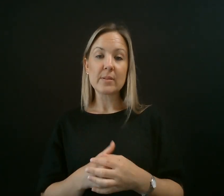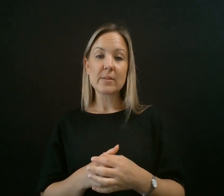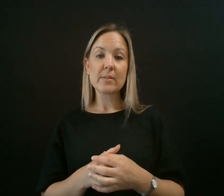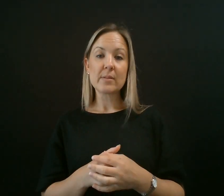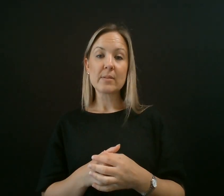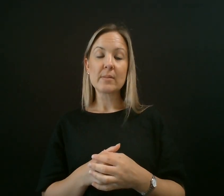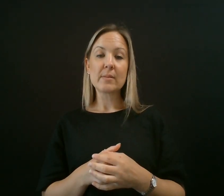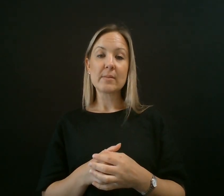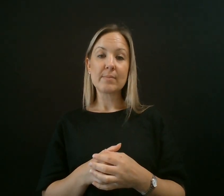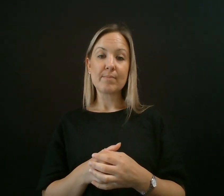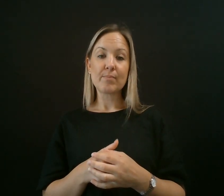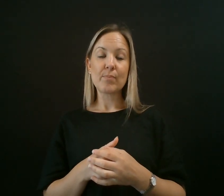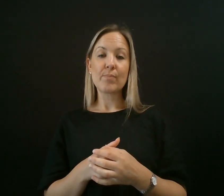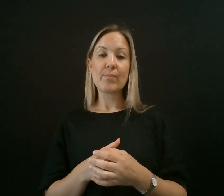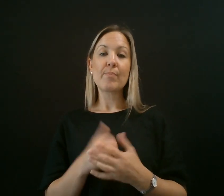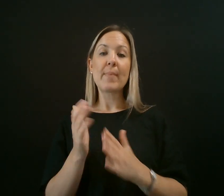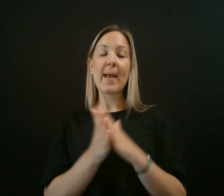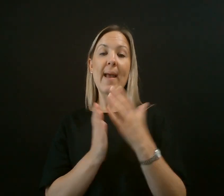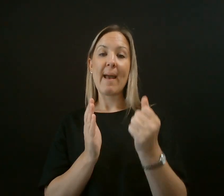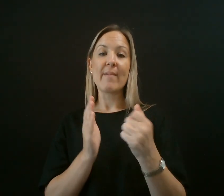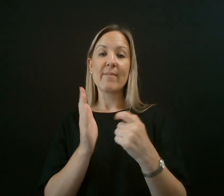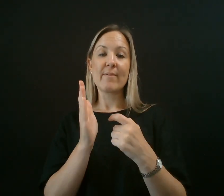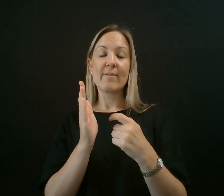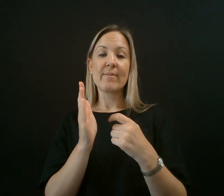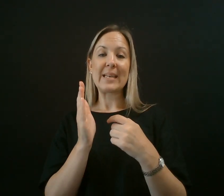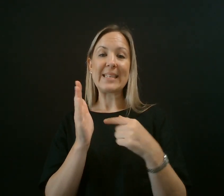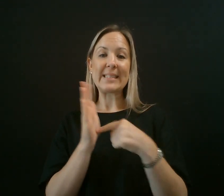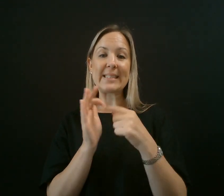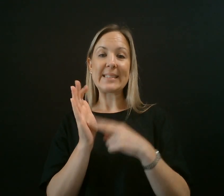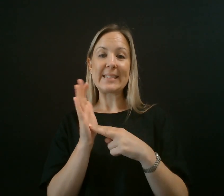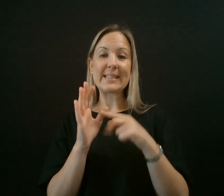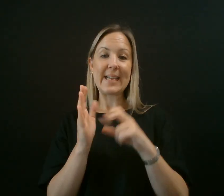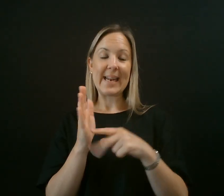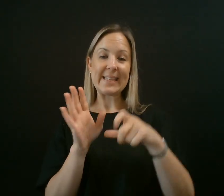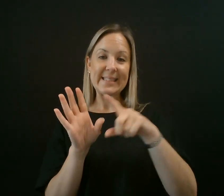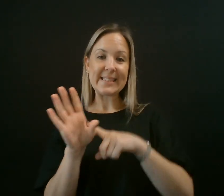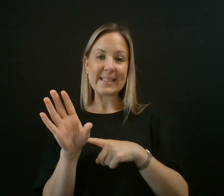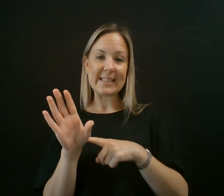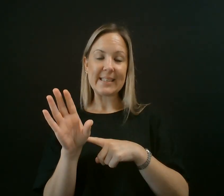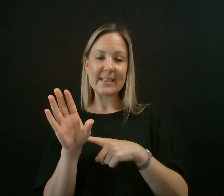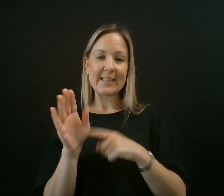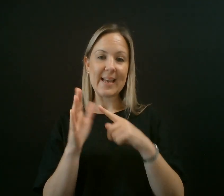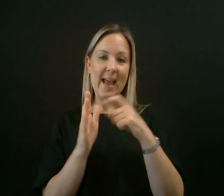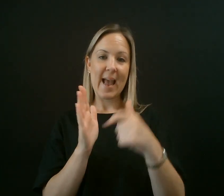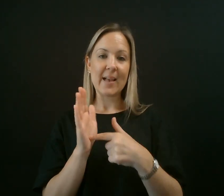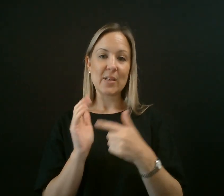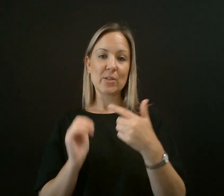are Residential Tenancy Act 1997 for ACT,